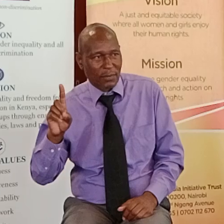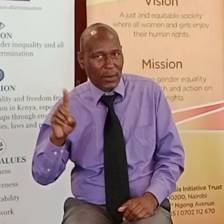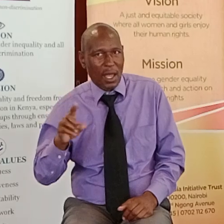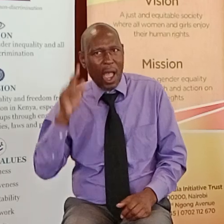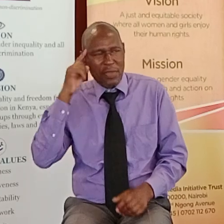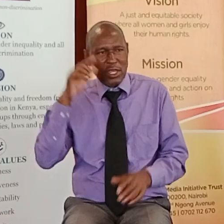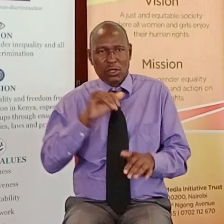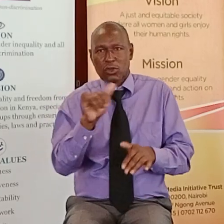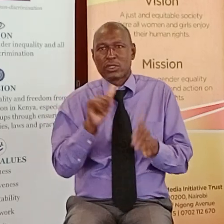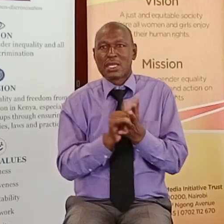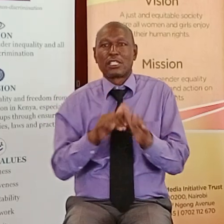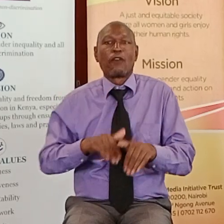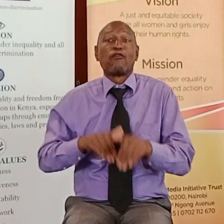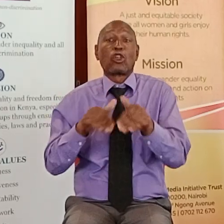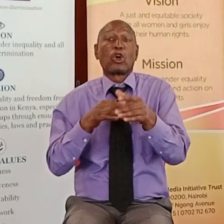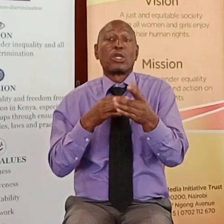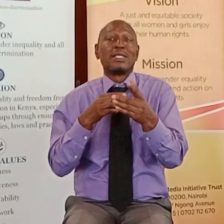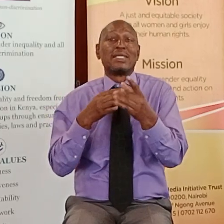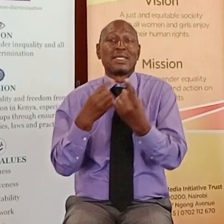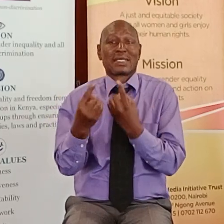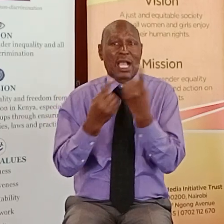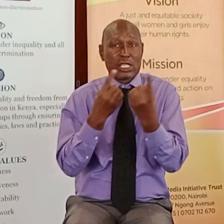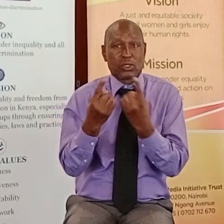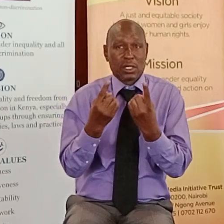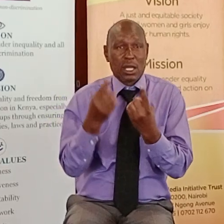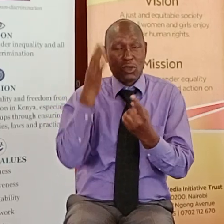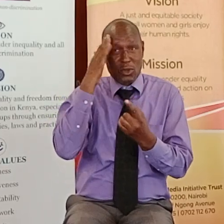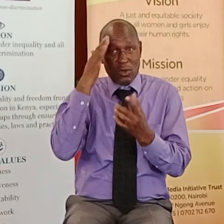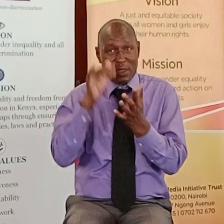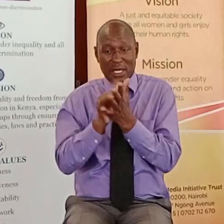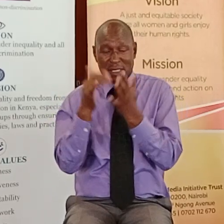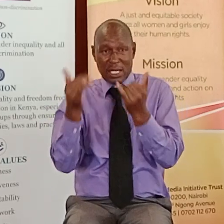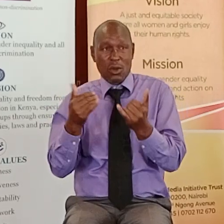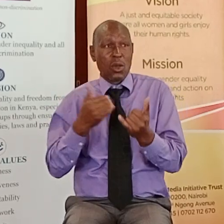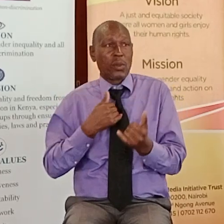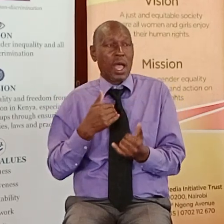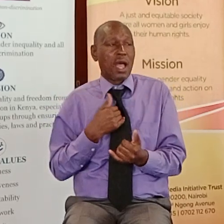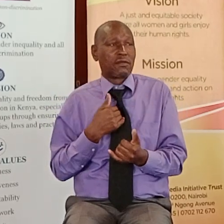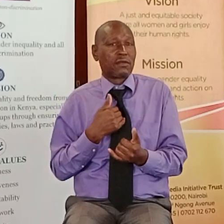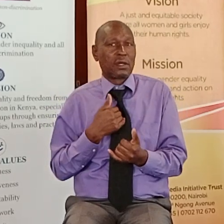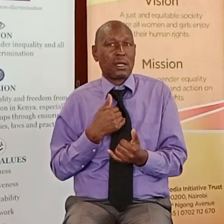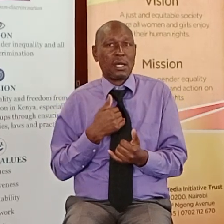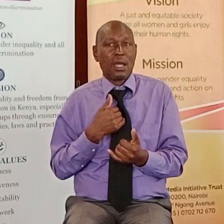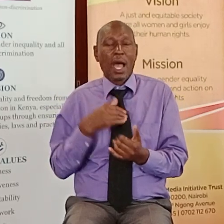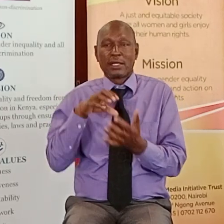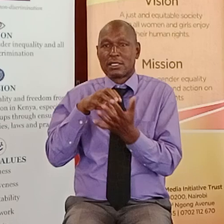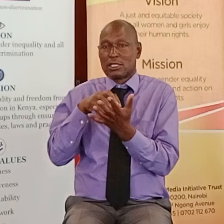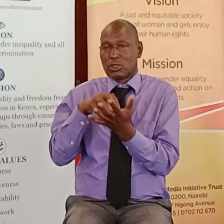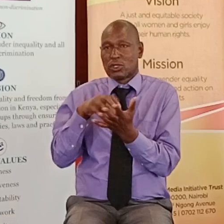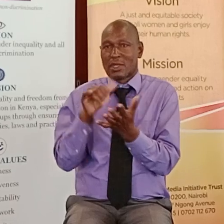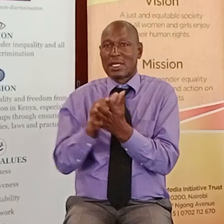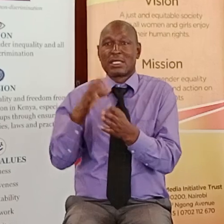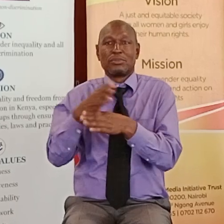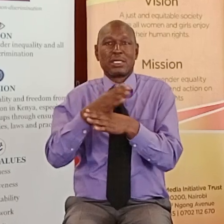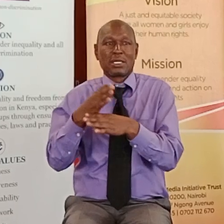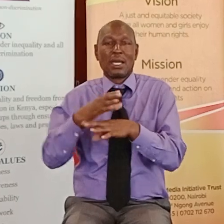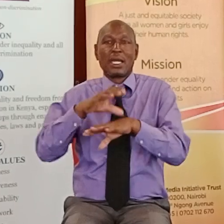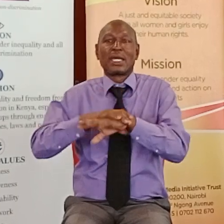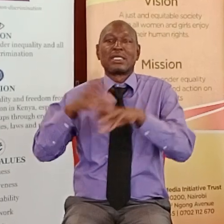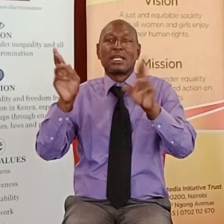discussions, you know that right now we are in a season that is very busy, getting ready for the